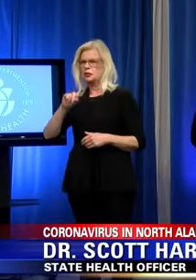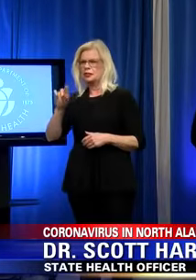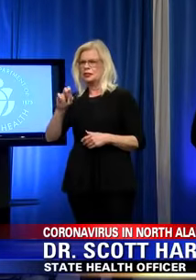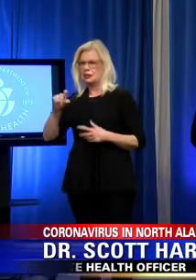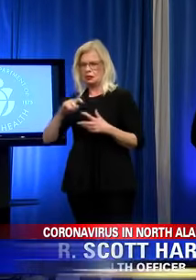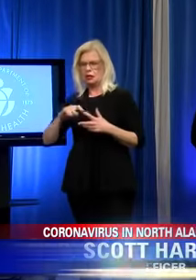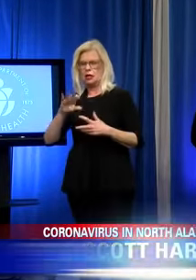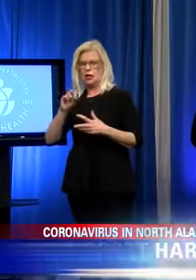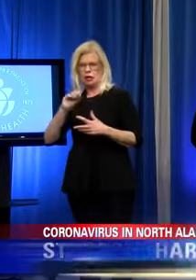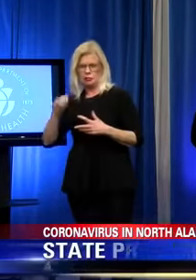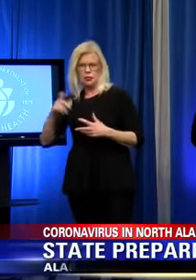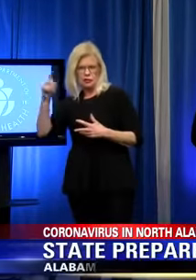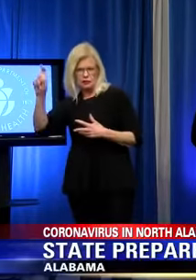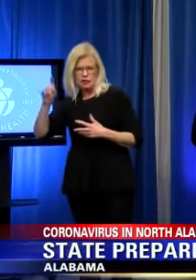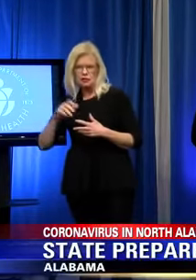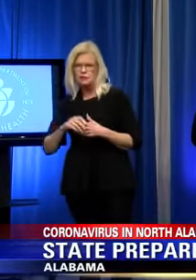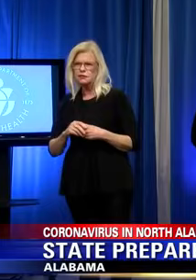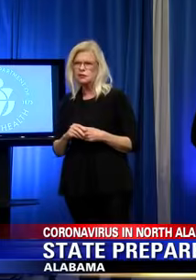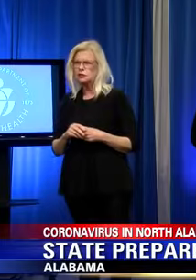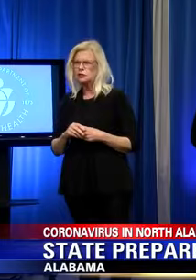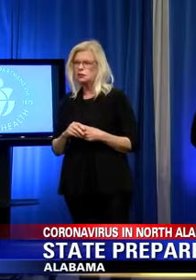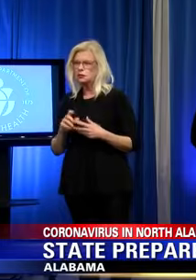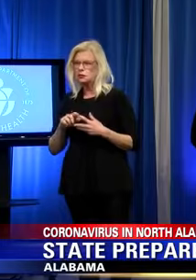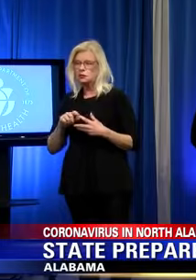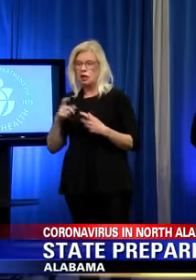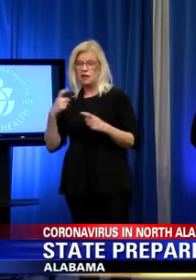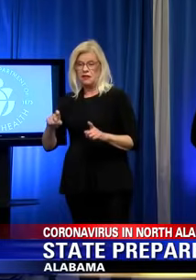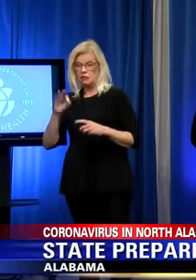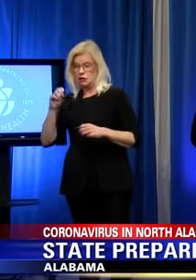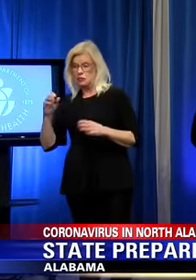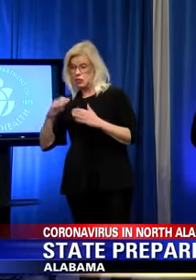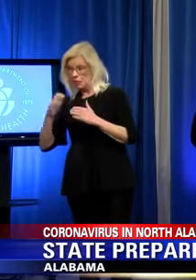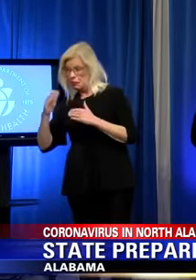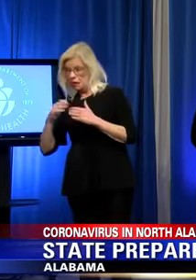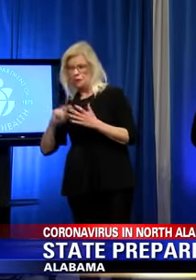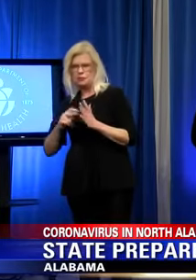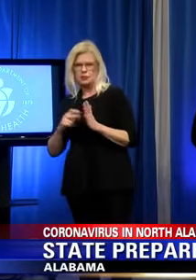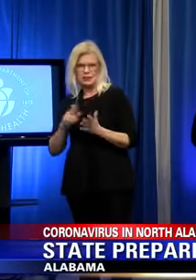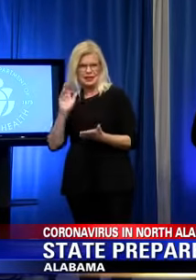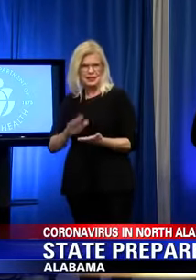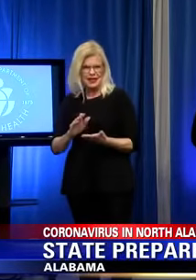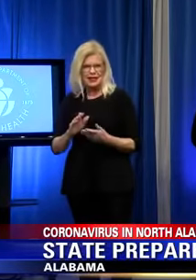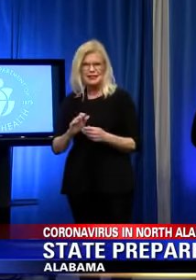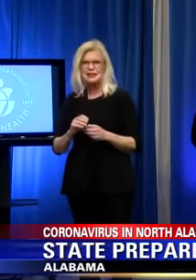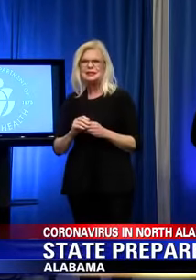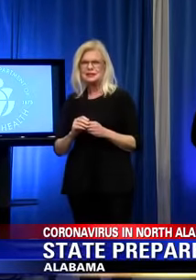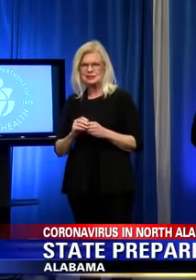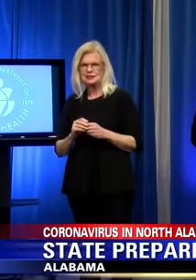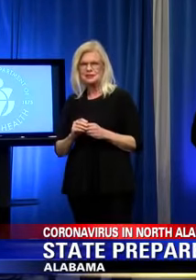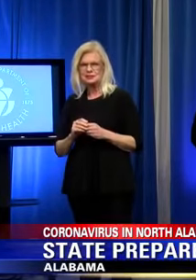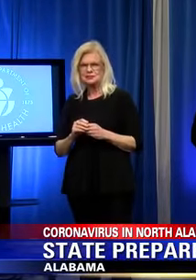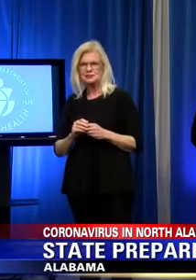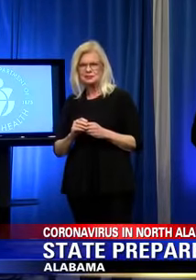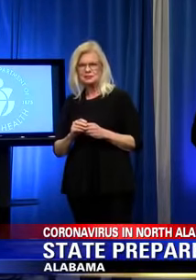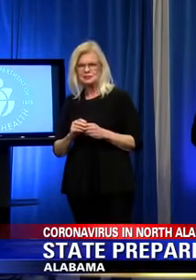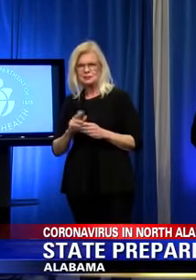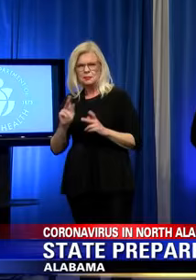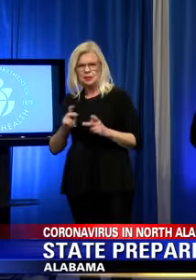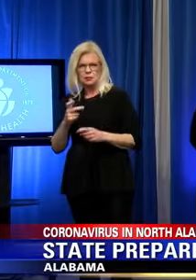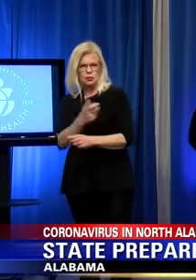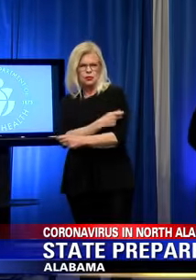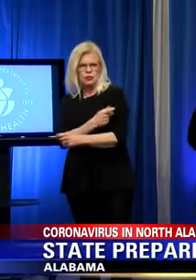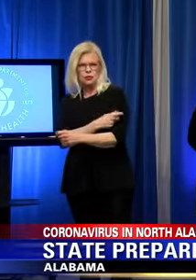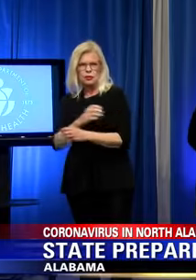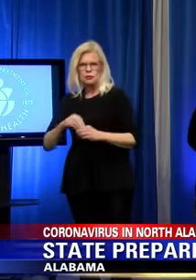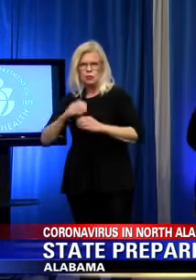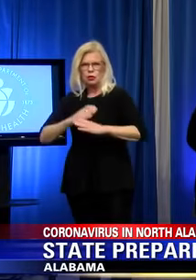about 90% effectiveness. The higher the effectiveness, of course, the fewer number you actually have to reach. But I think our goal is to